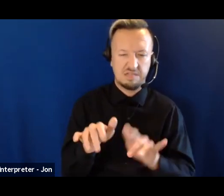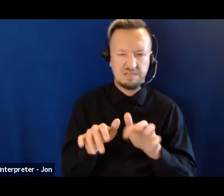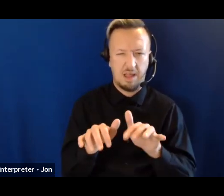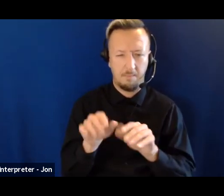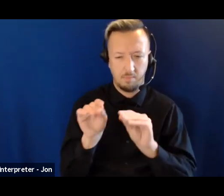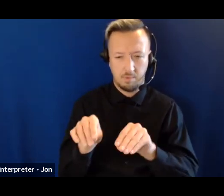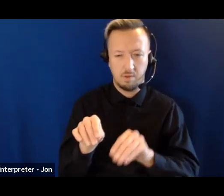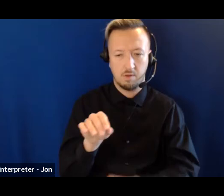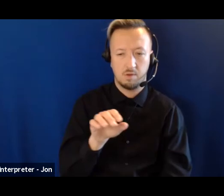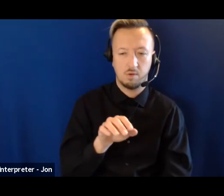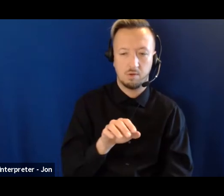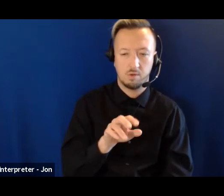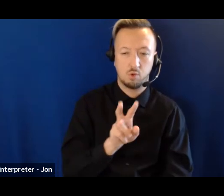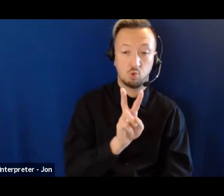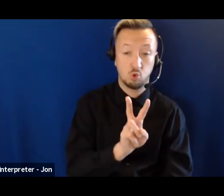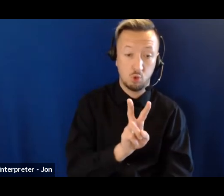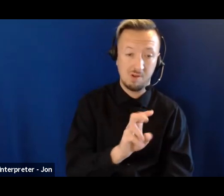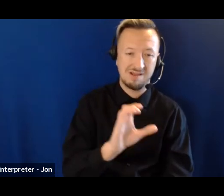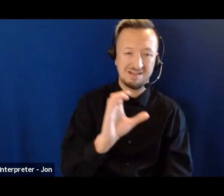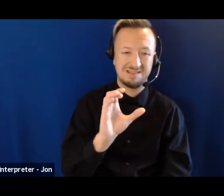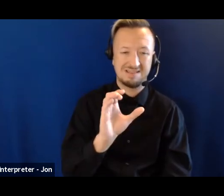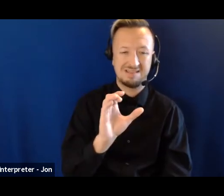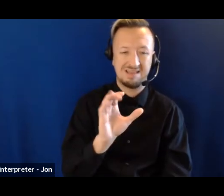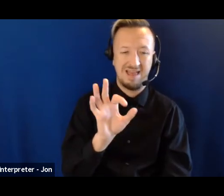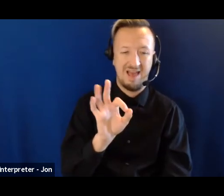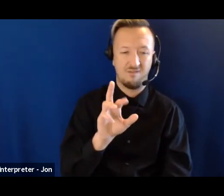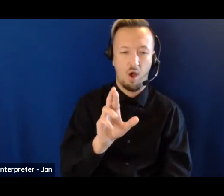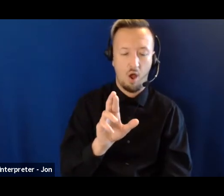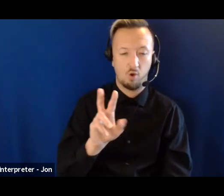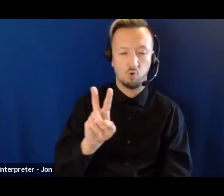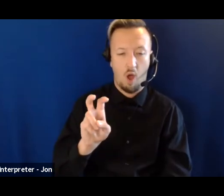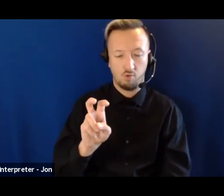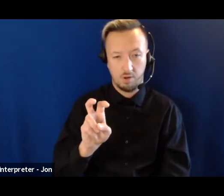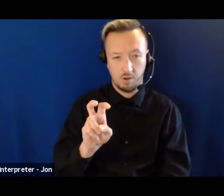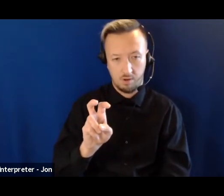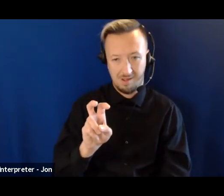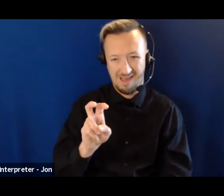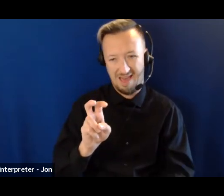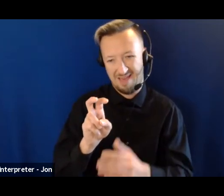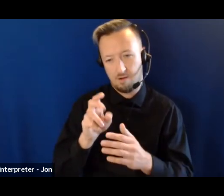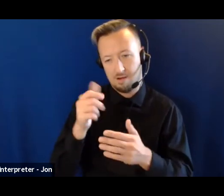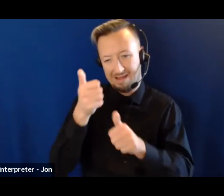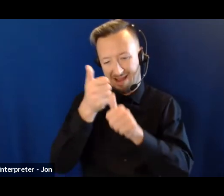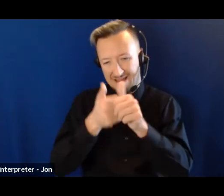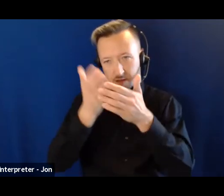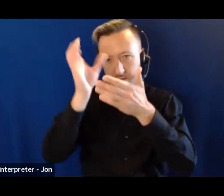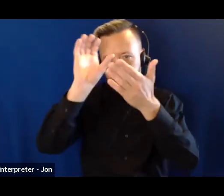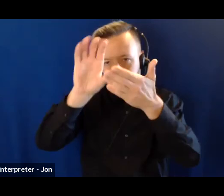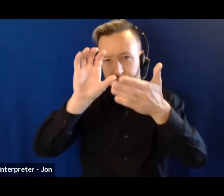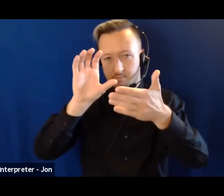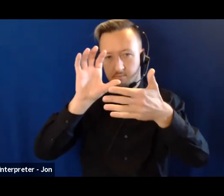2 CFR 200. And then you'll have to go through the sections on that one because there's a lot.